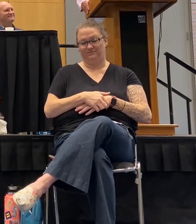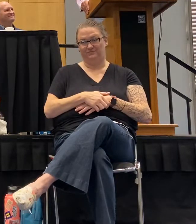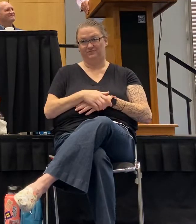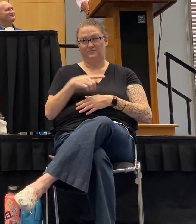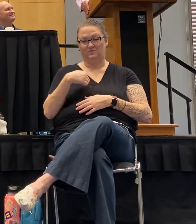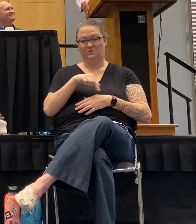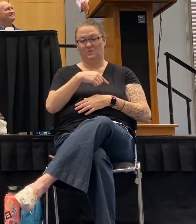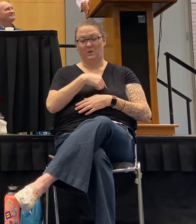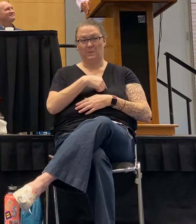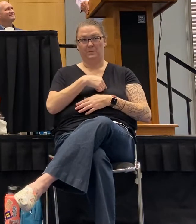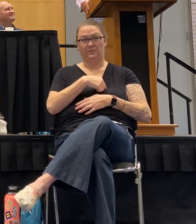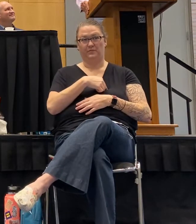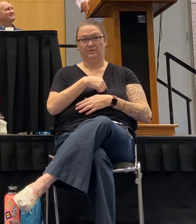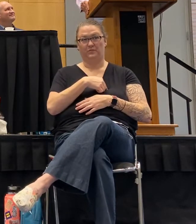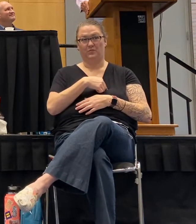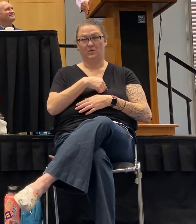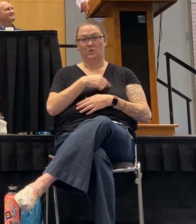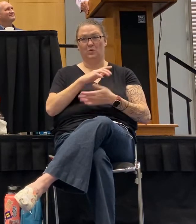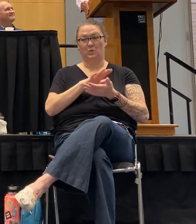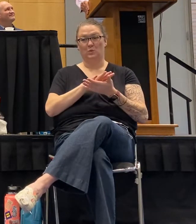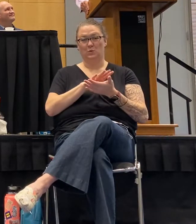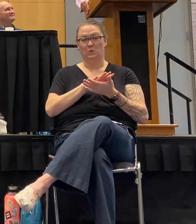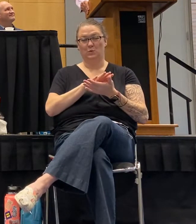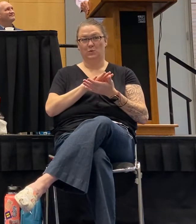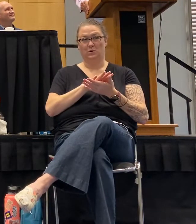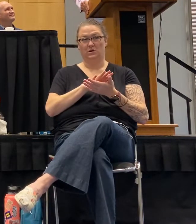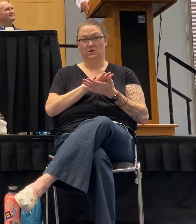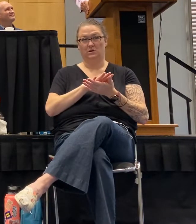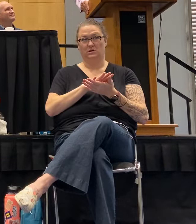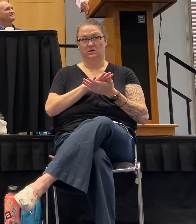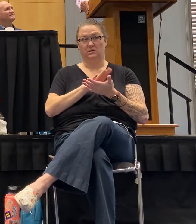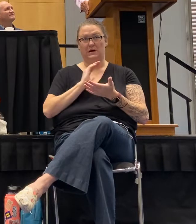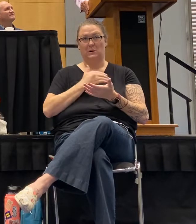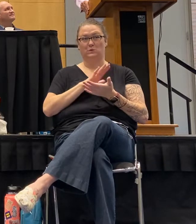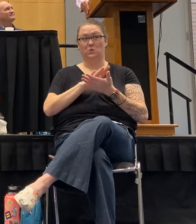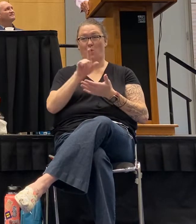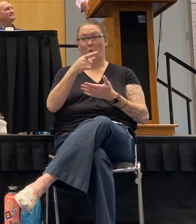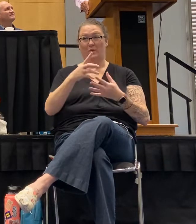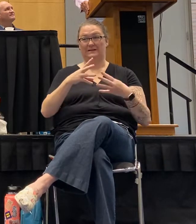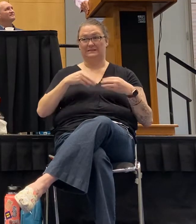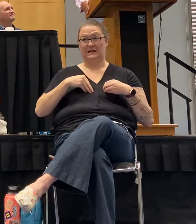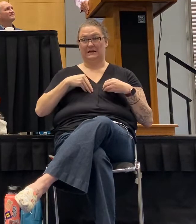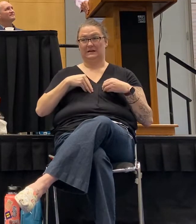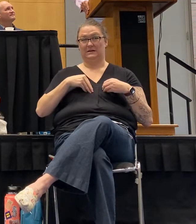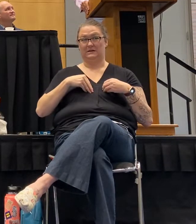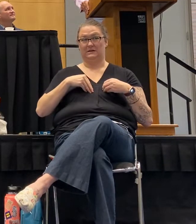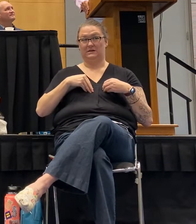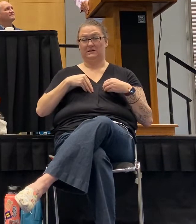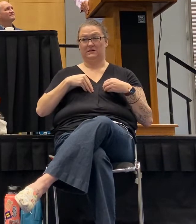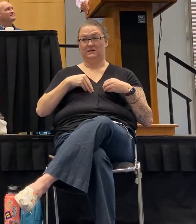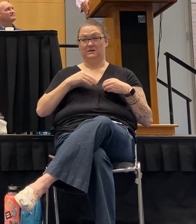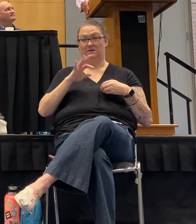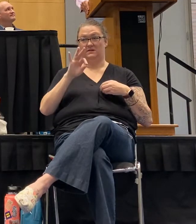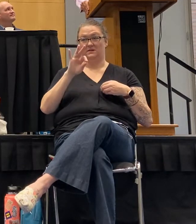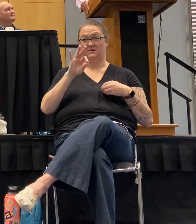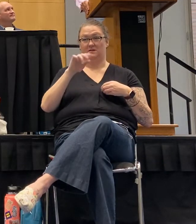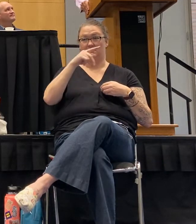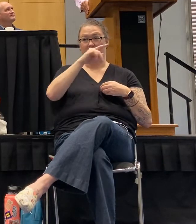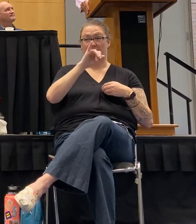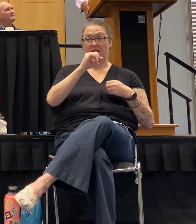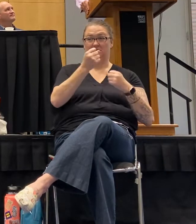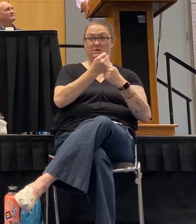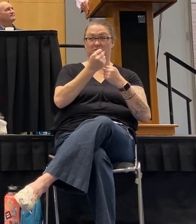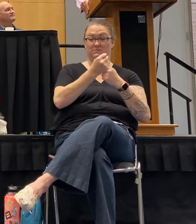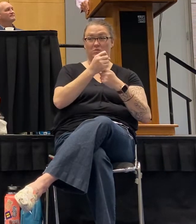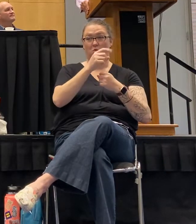We were an institution that would basically only take the faculty, in fact, the PI sponsor, the